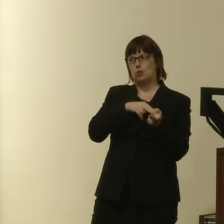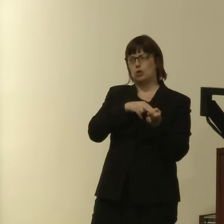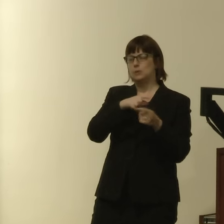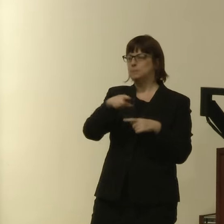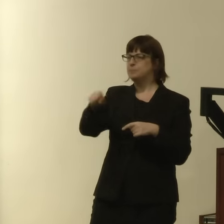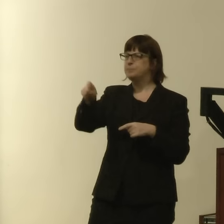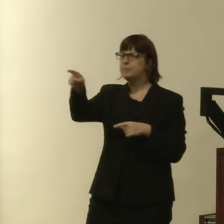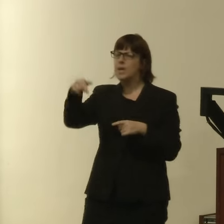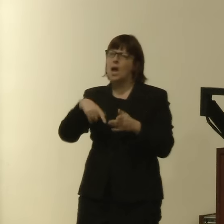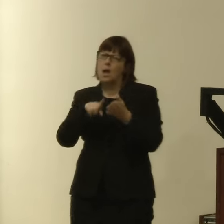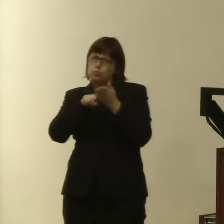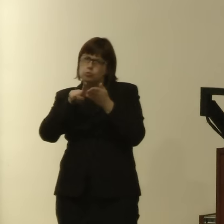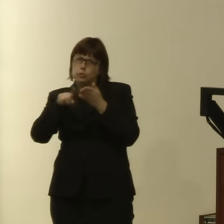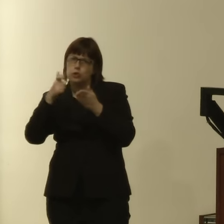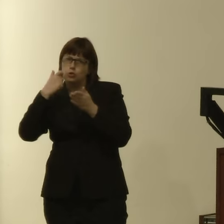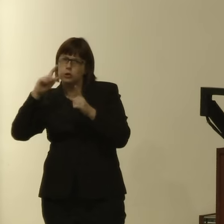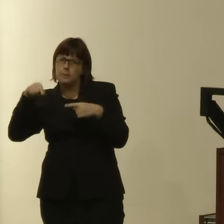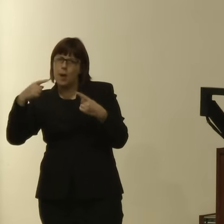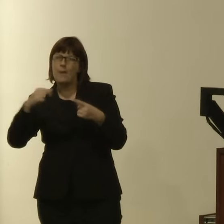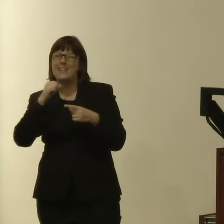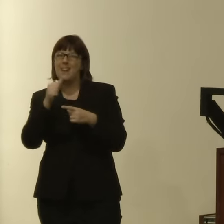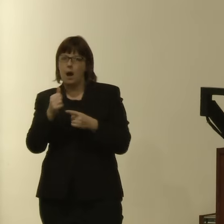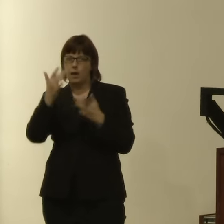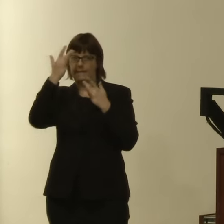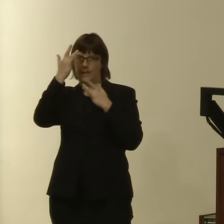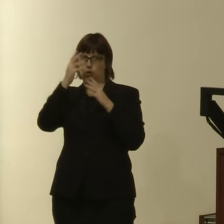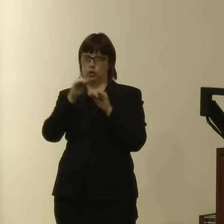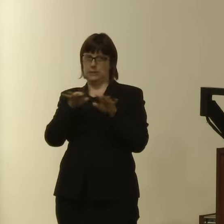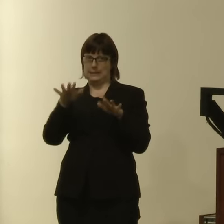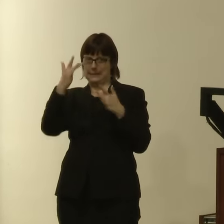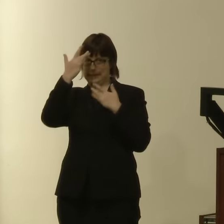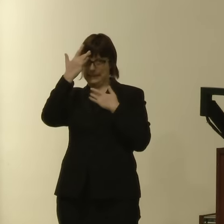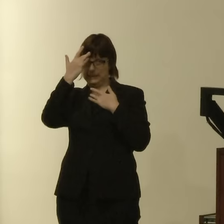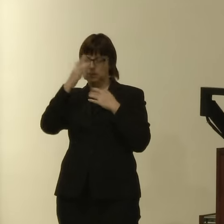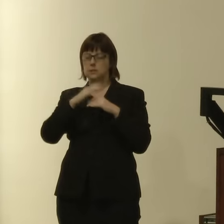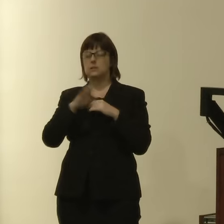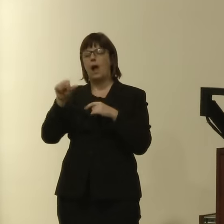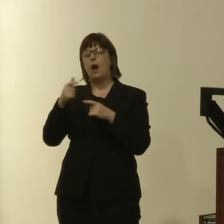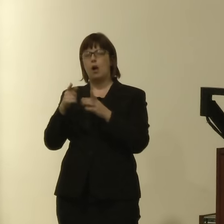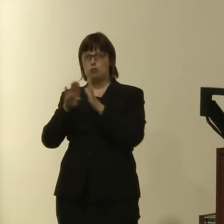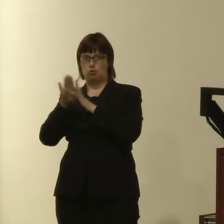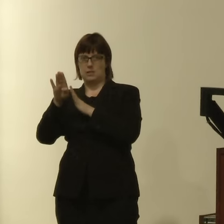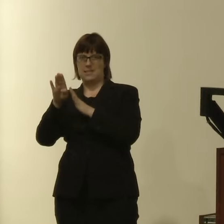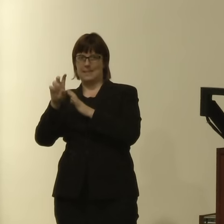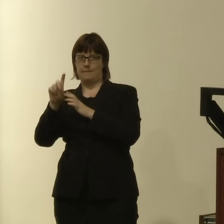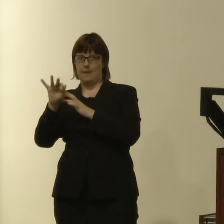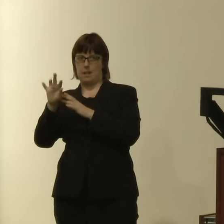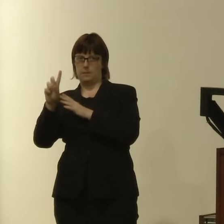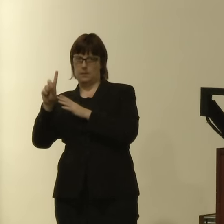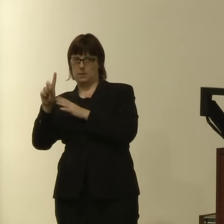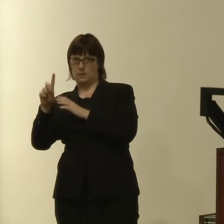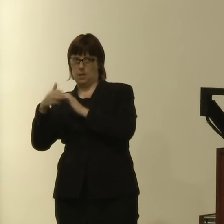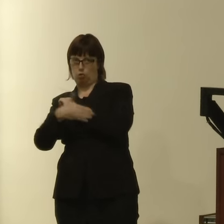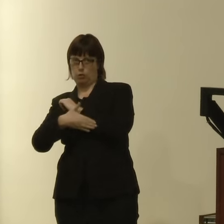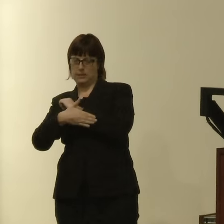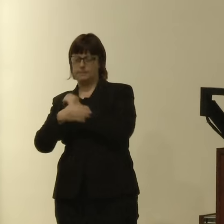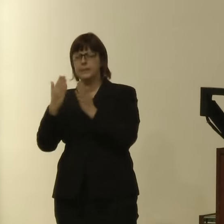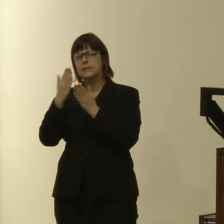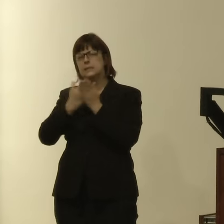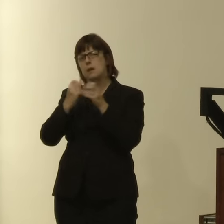I've been doing some research recently on non-infectious diseases in other developed countries. Some of the projections I'm